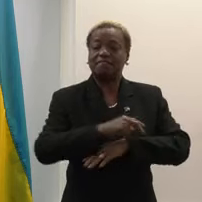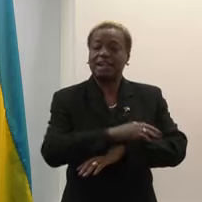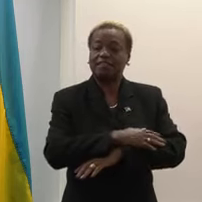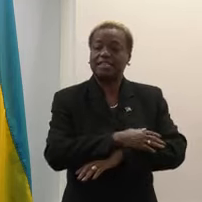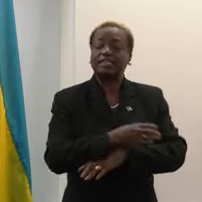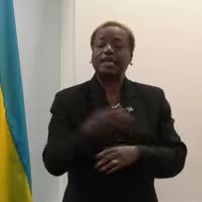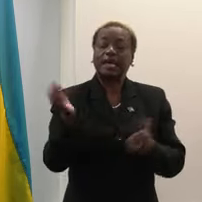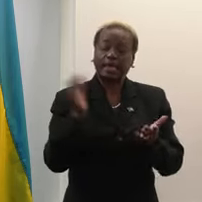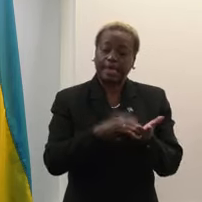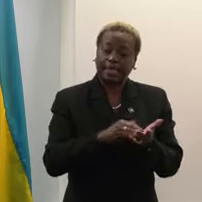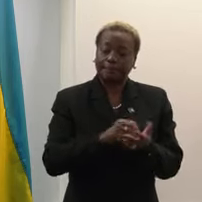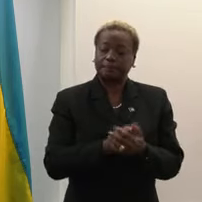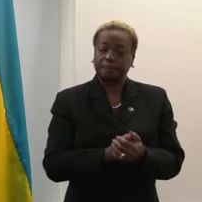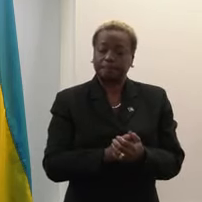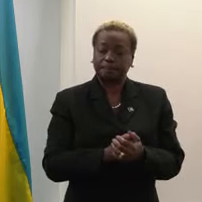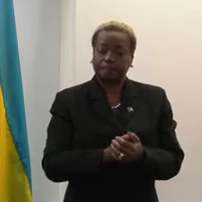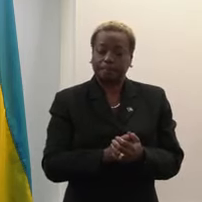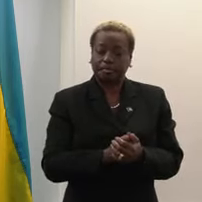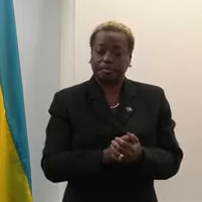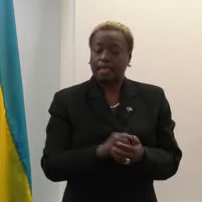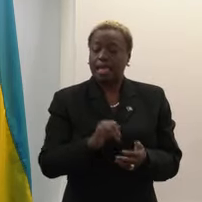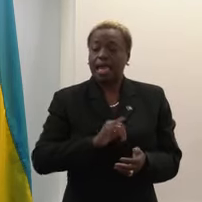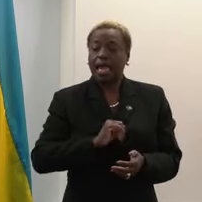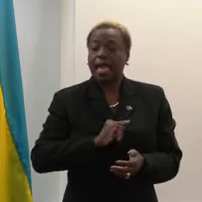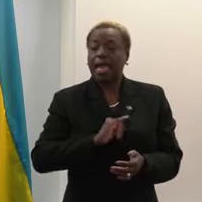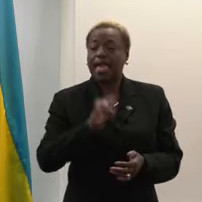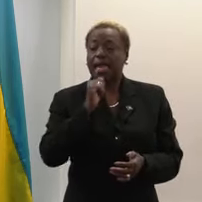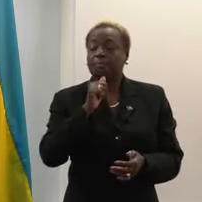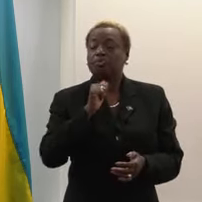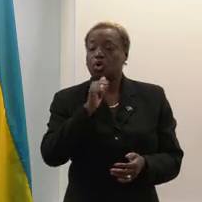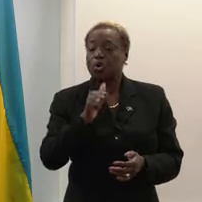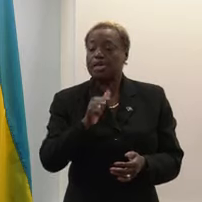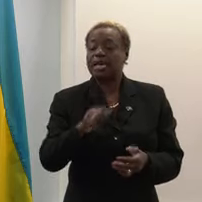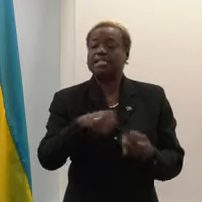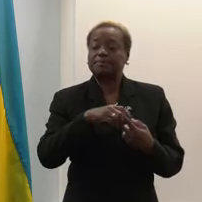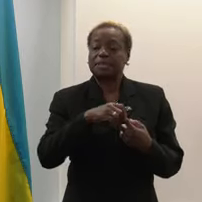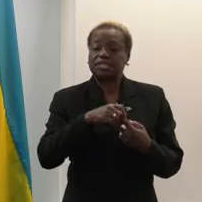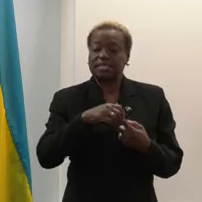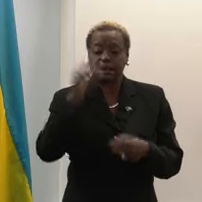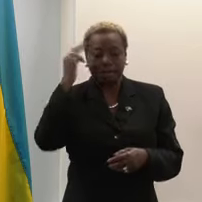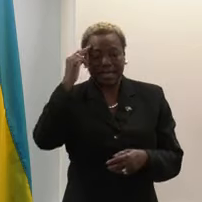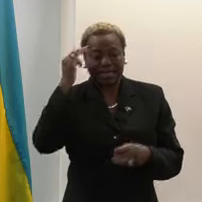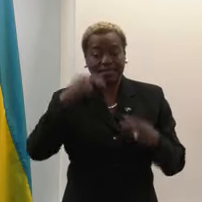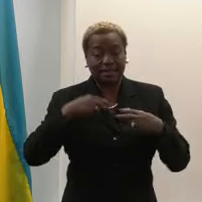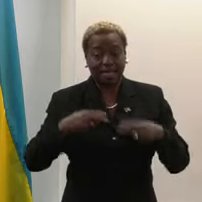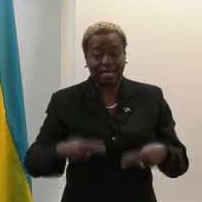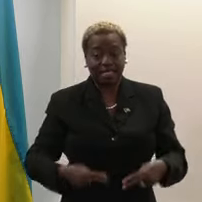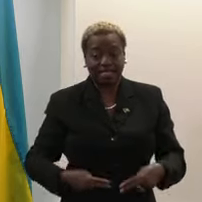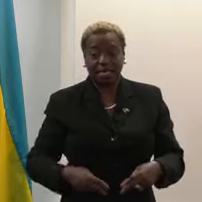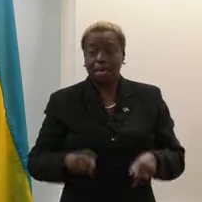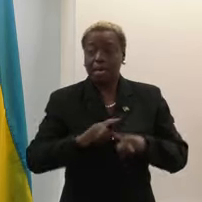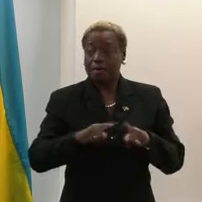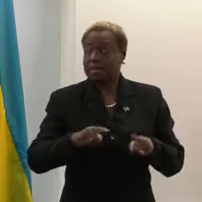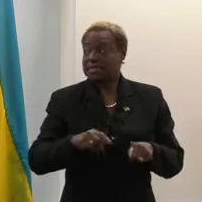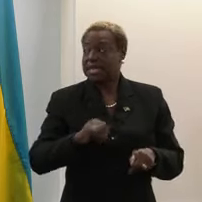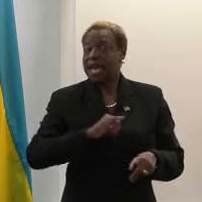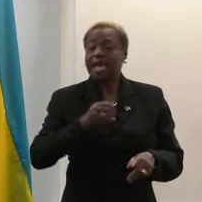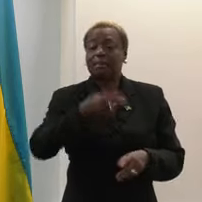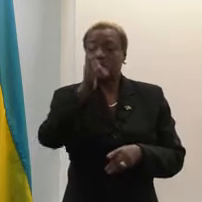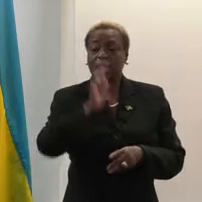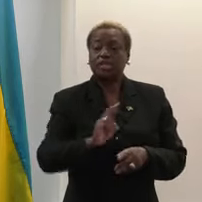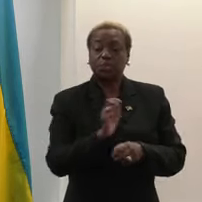again. So I am not a specialist in mental health, but I am honored to work at their